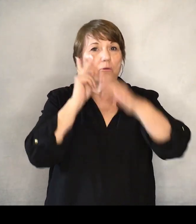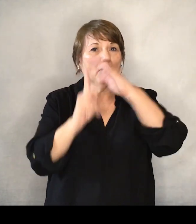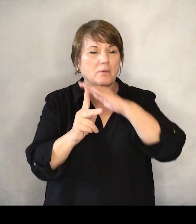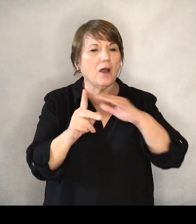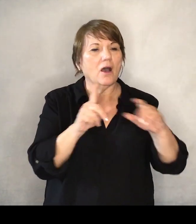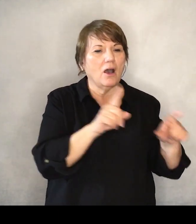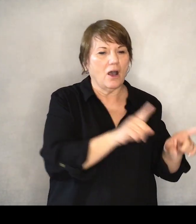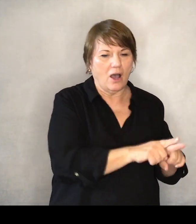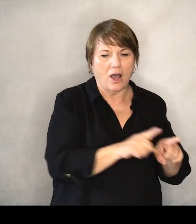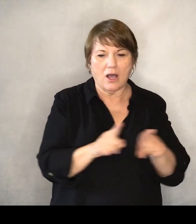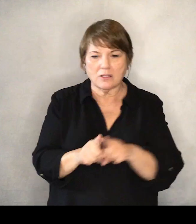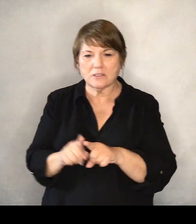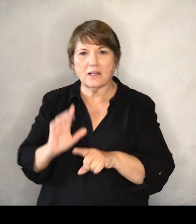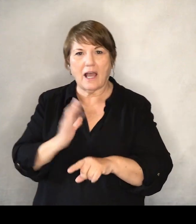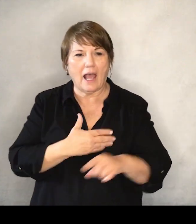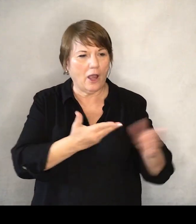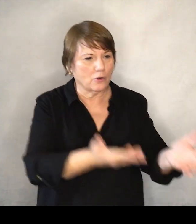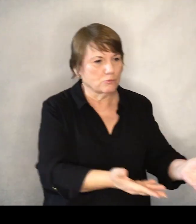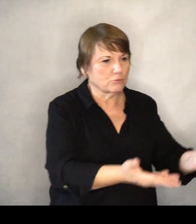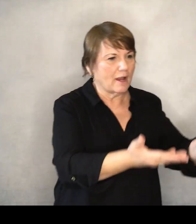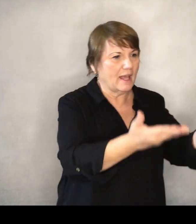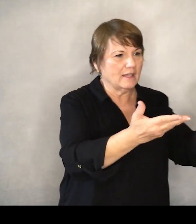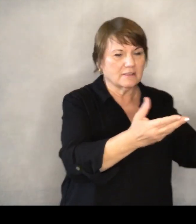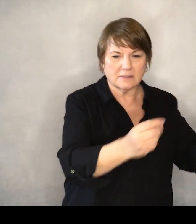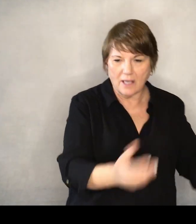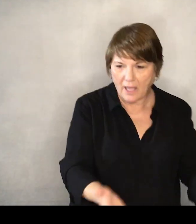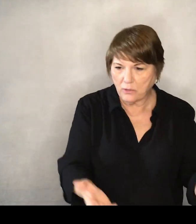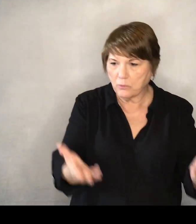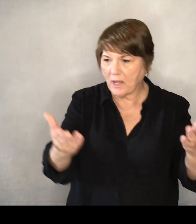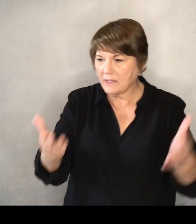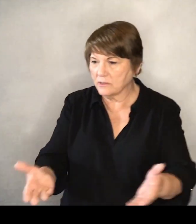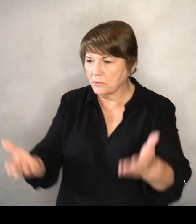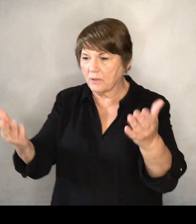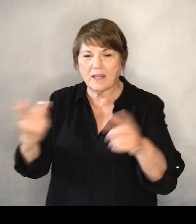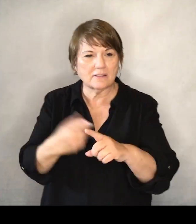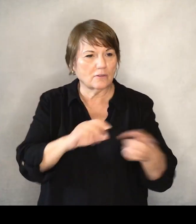our own raising from the dead be guaranteed.